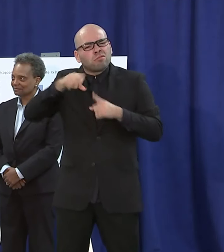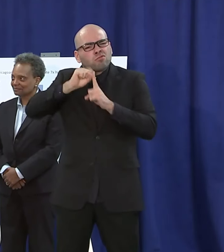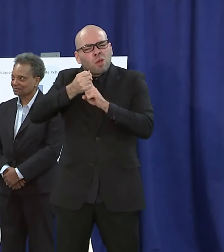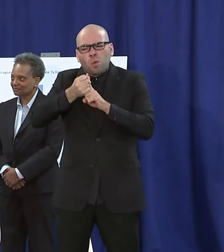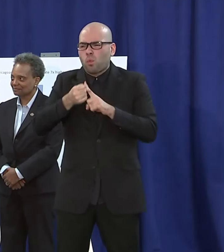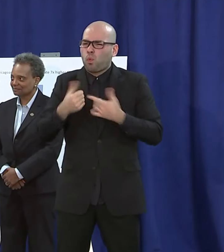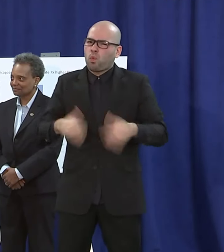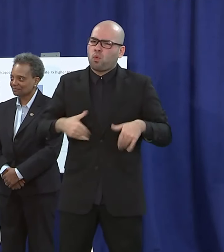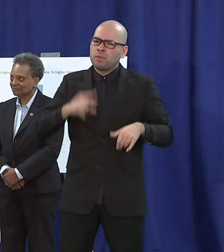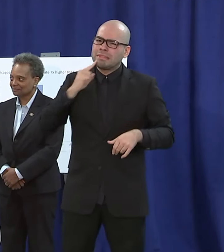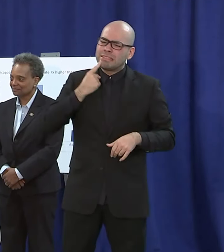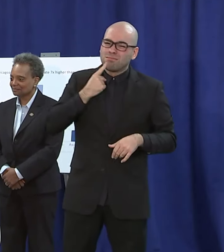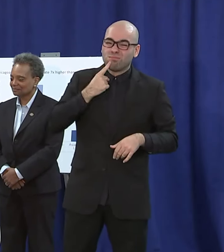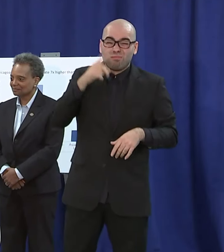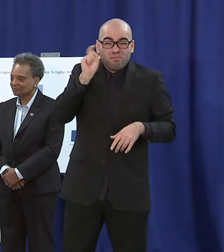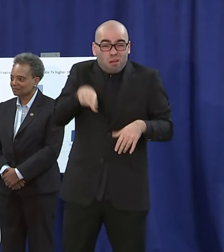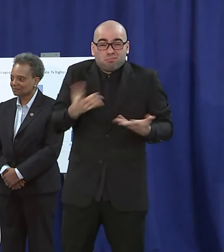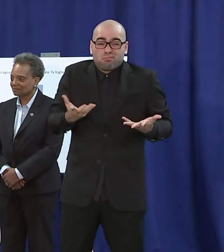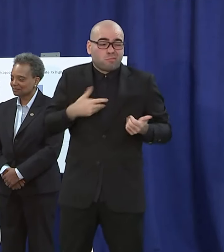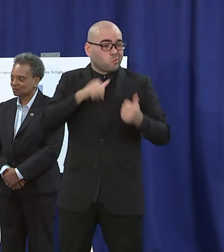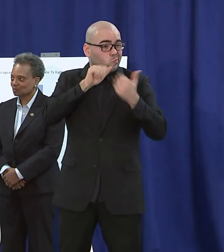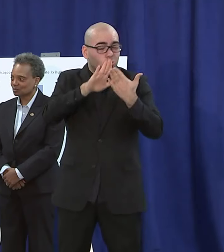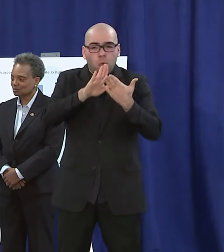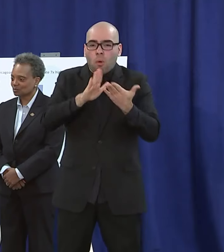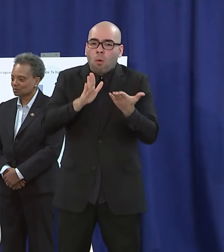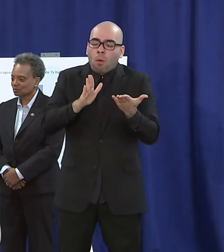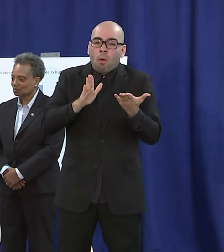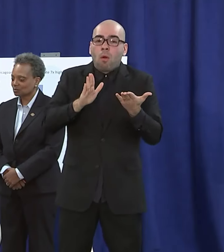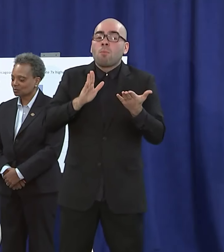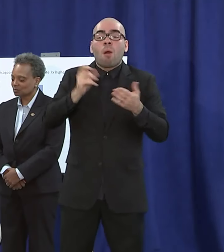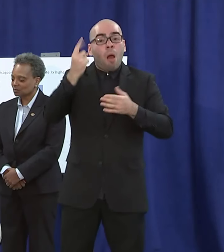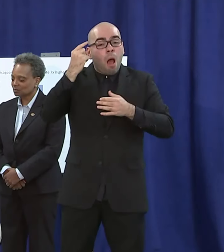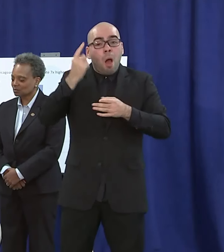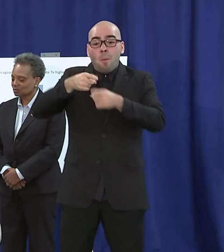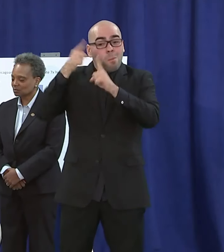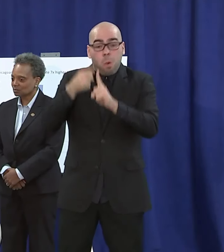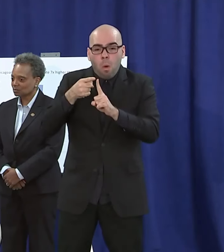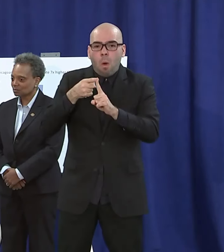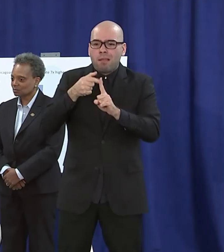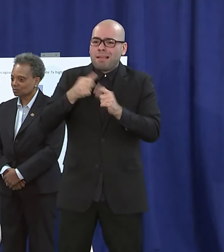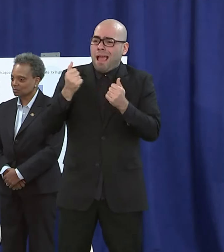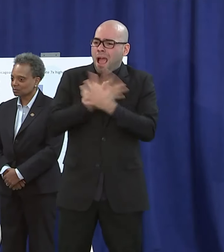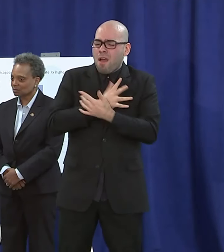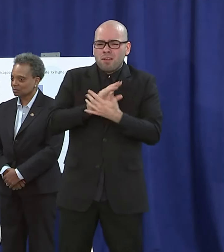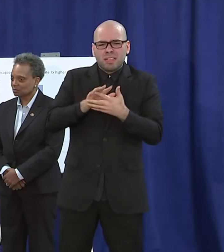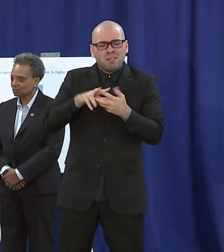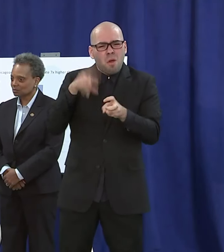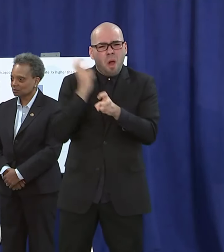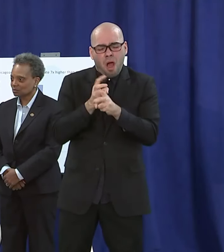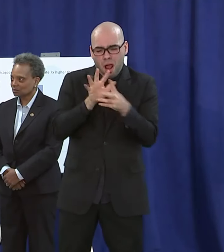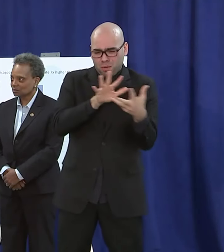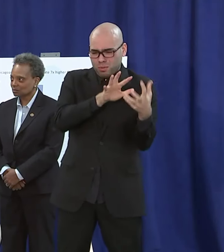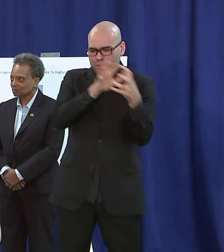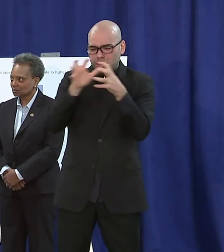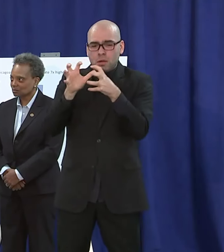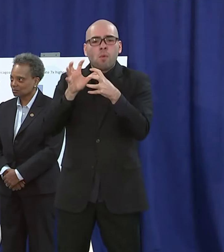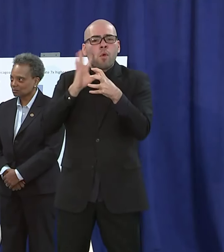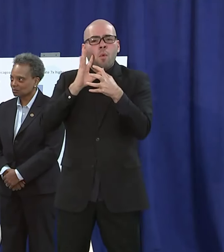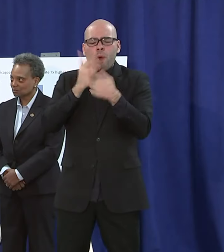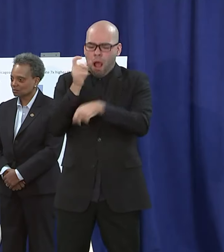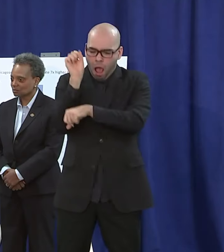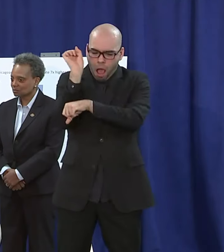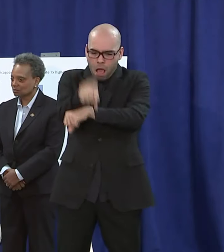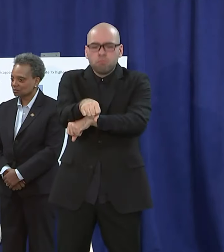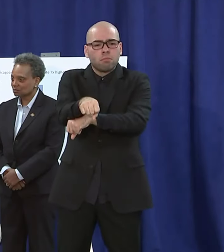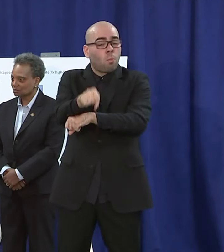to take this and understand that we're going to come out of this, and we are going to come out of this stronger. But it's up to all of us to